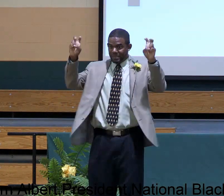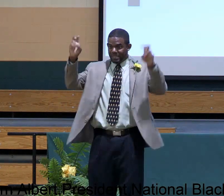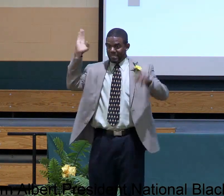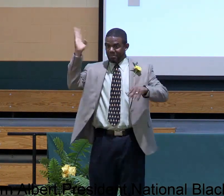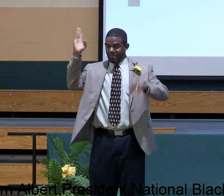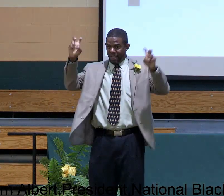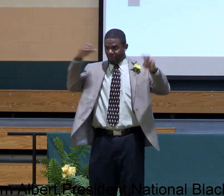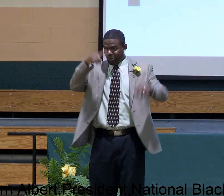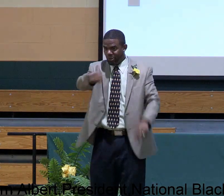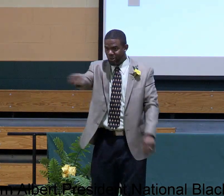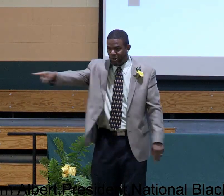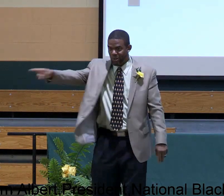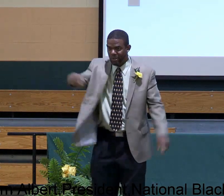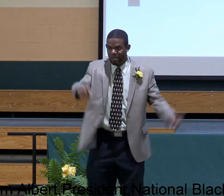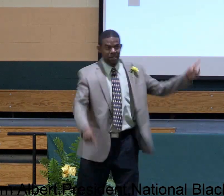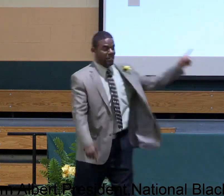My graduation theme for you today,